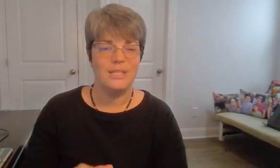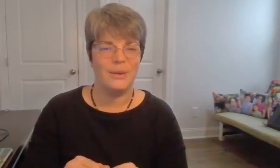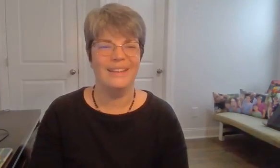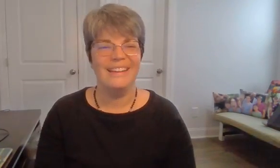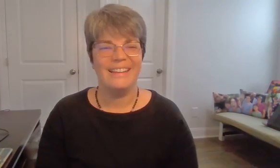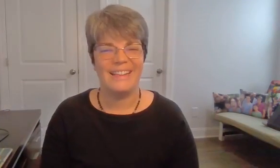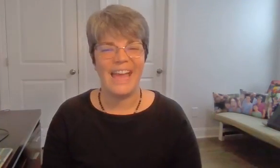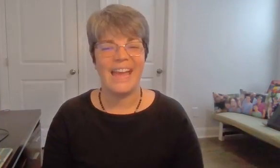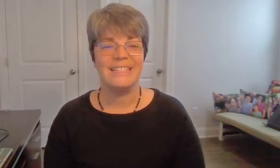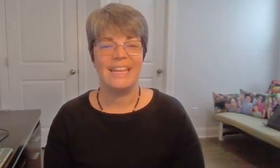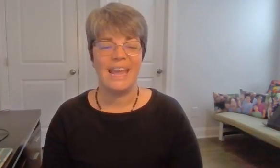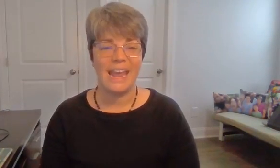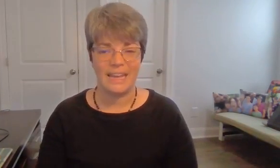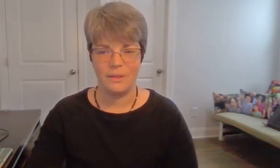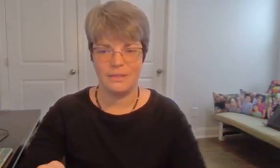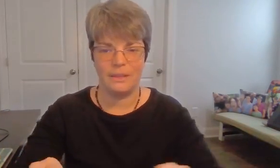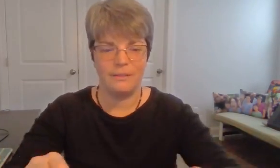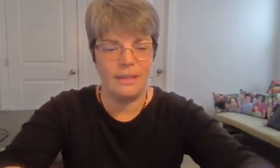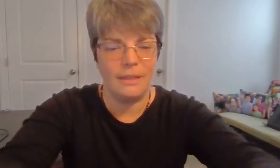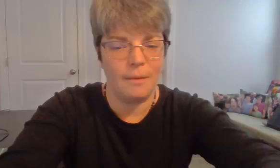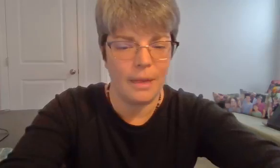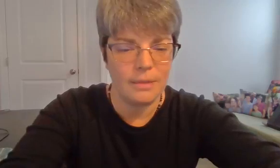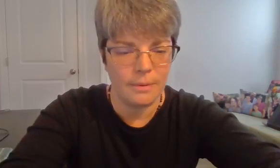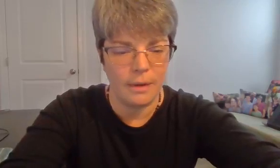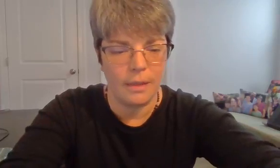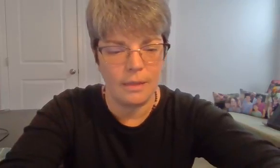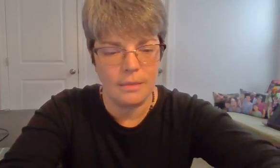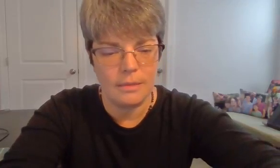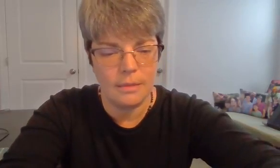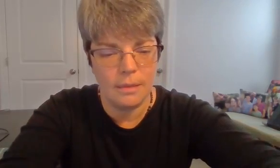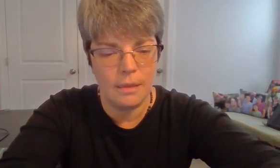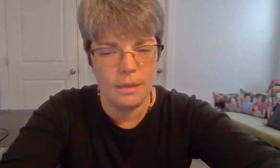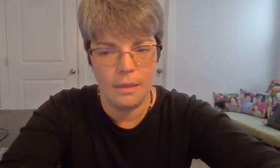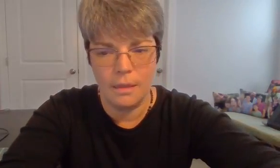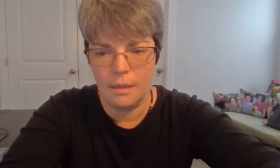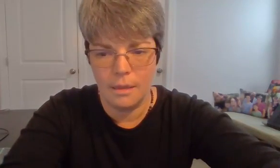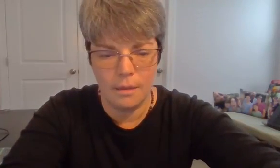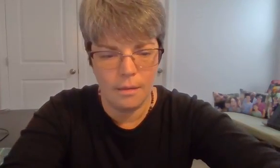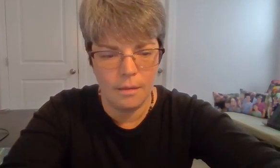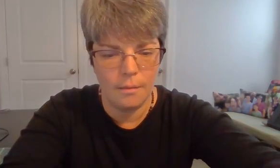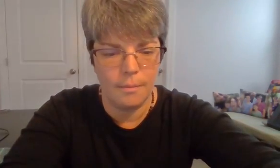so class handouts, all right, and then password is